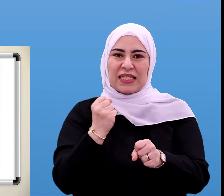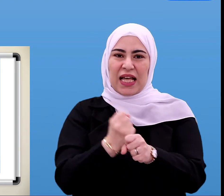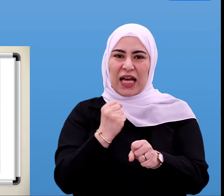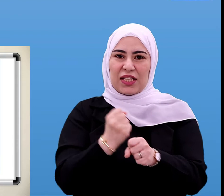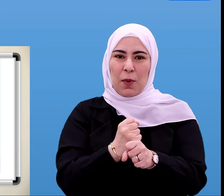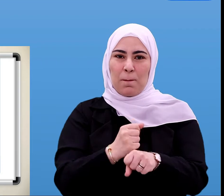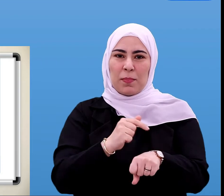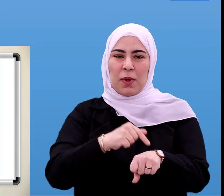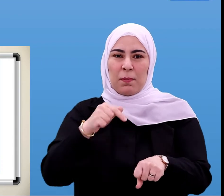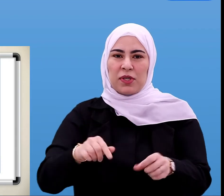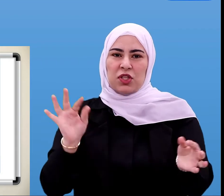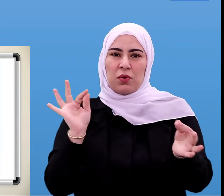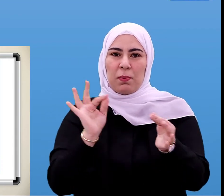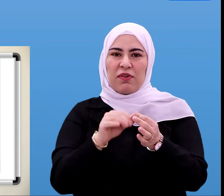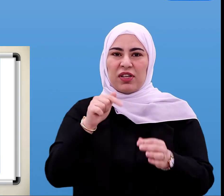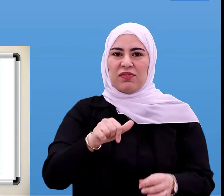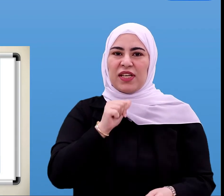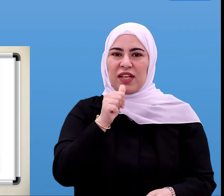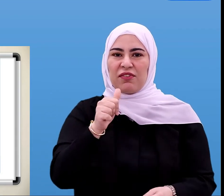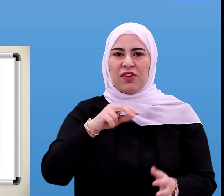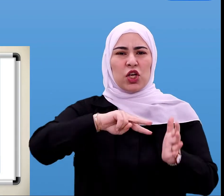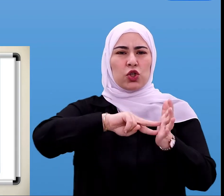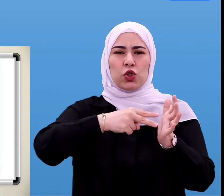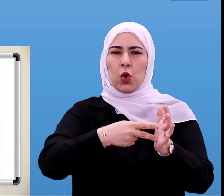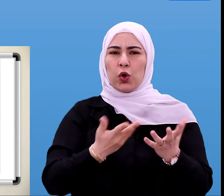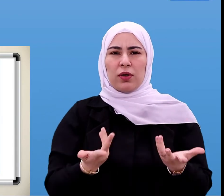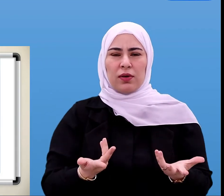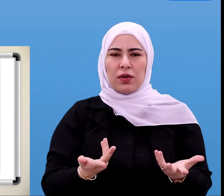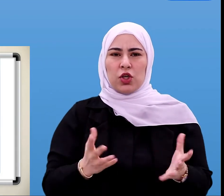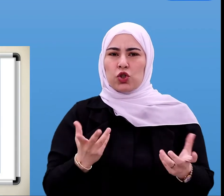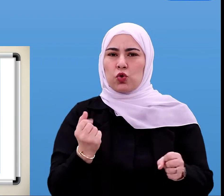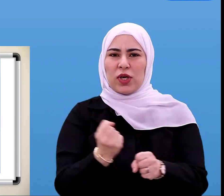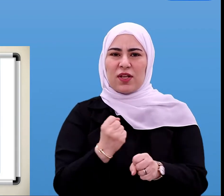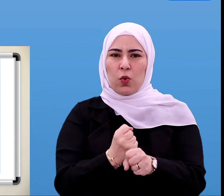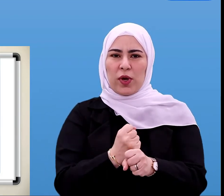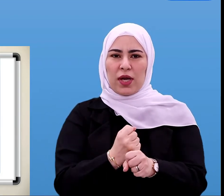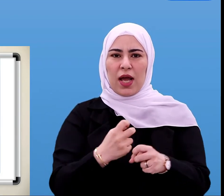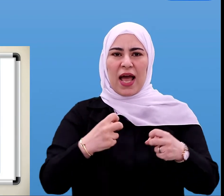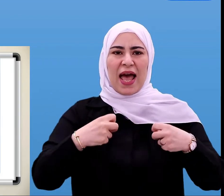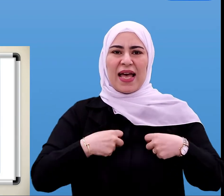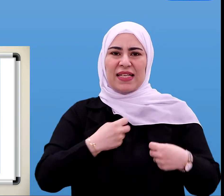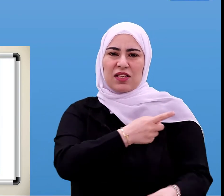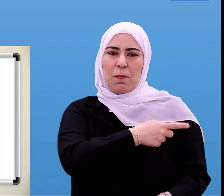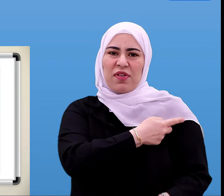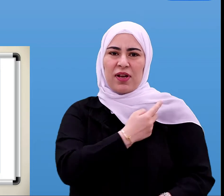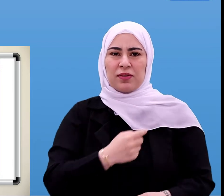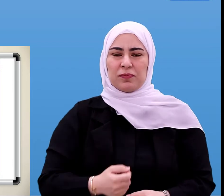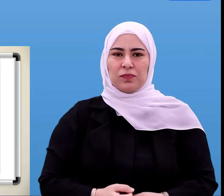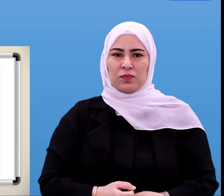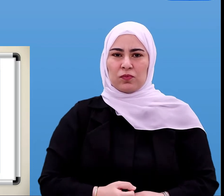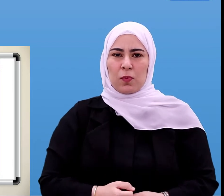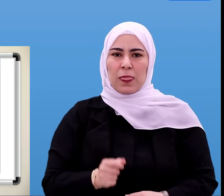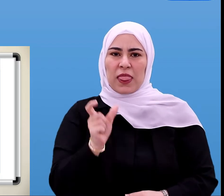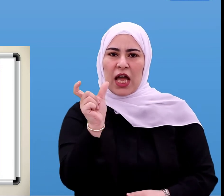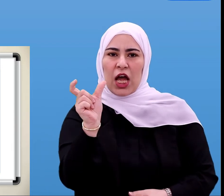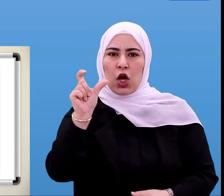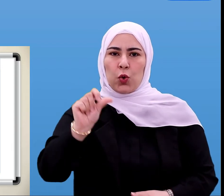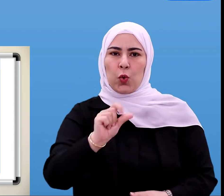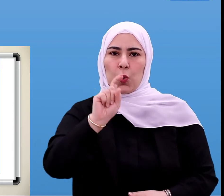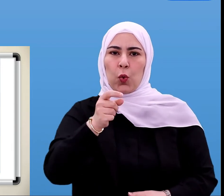how am I going to use it? For example, has. Noura has done her homework. If I